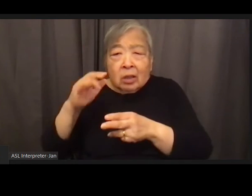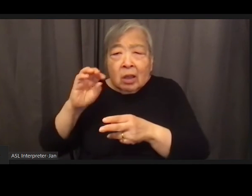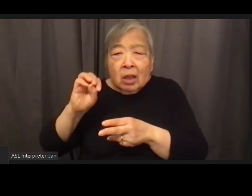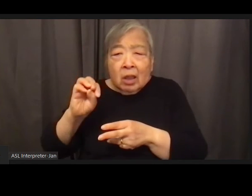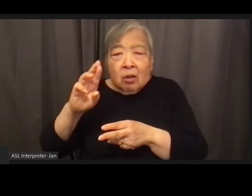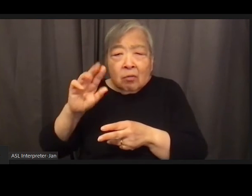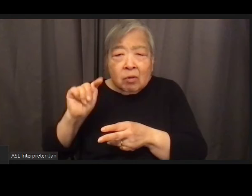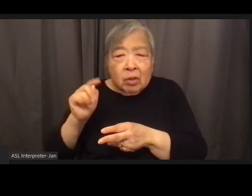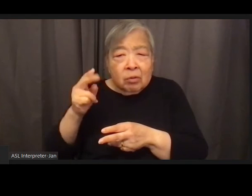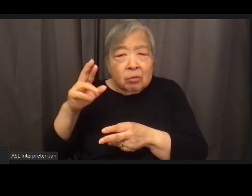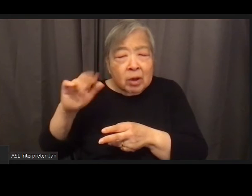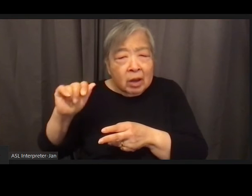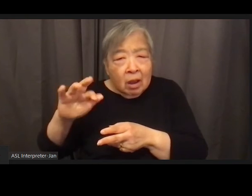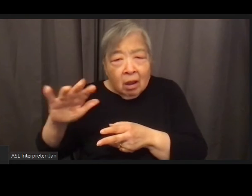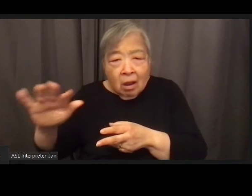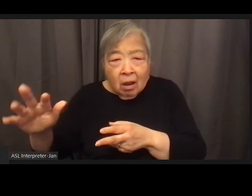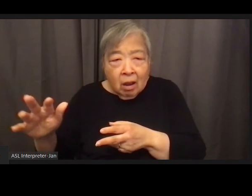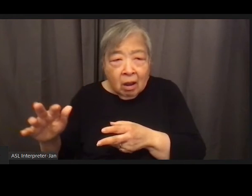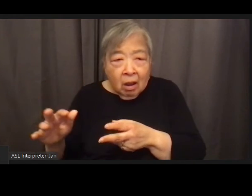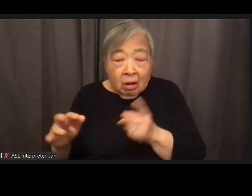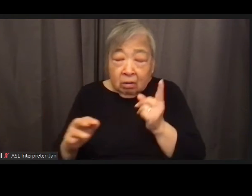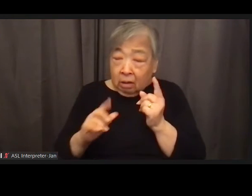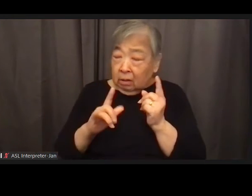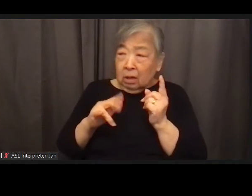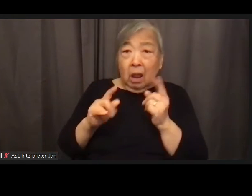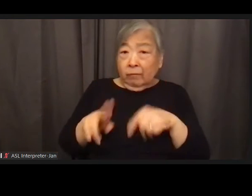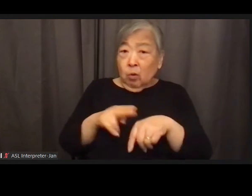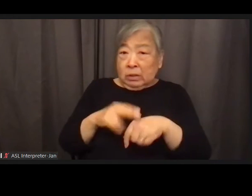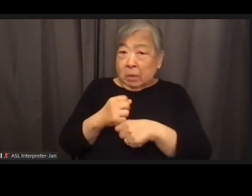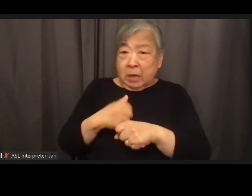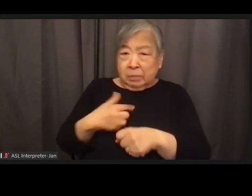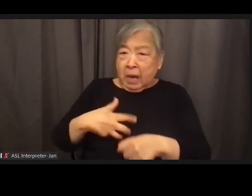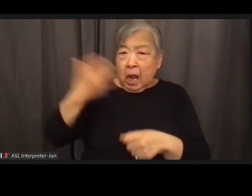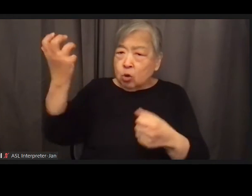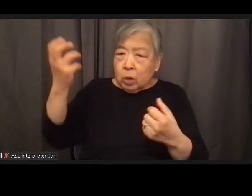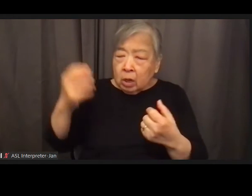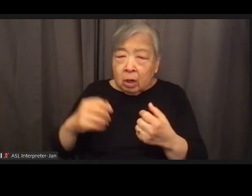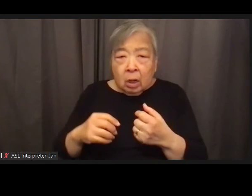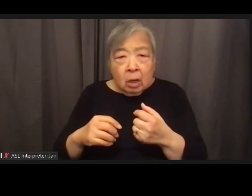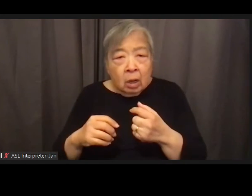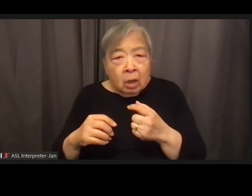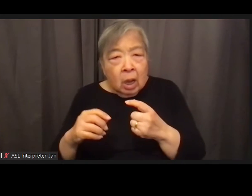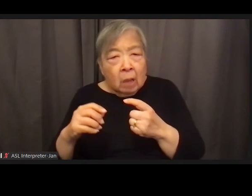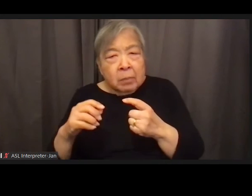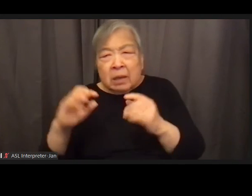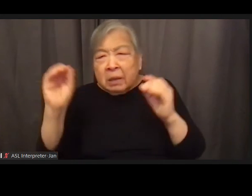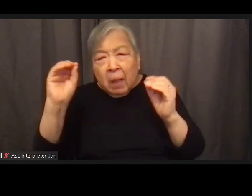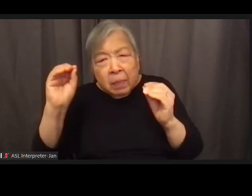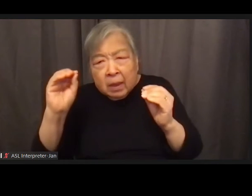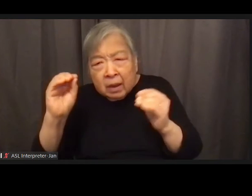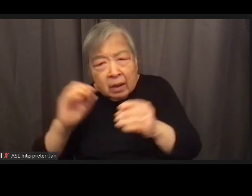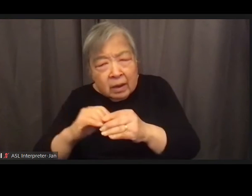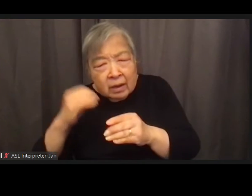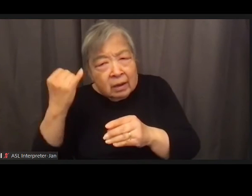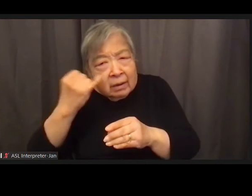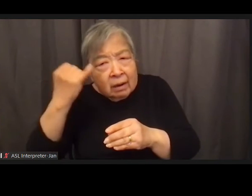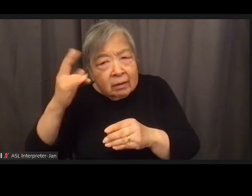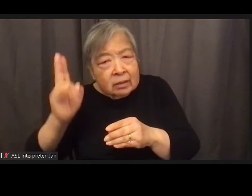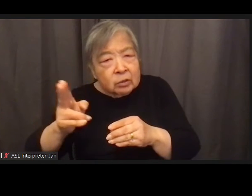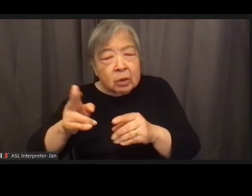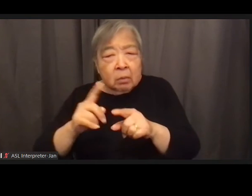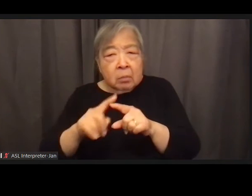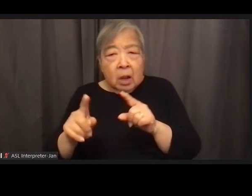know. Which makes me angry, of course. Nothing about Italian history. But we